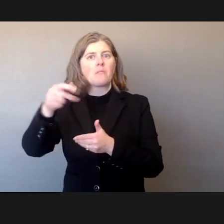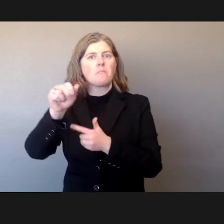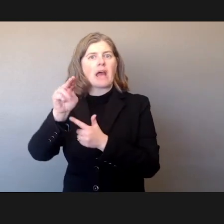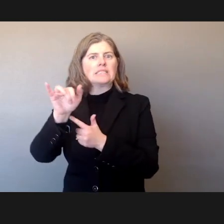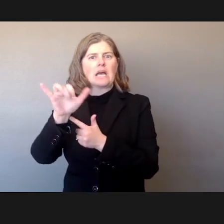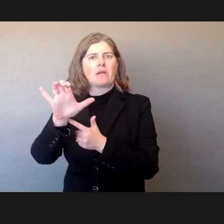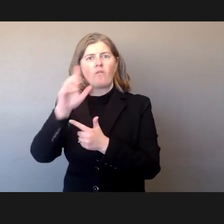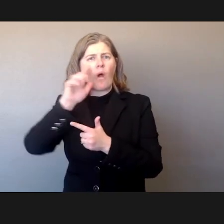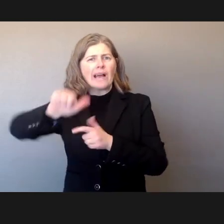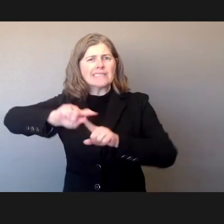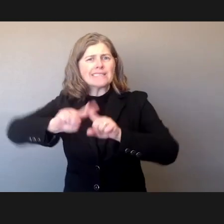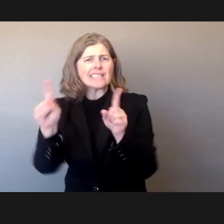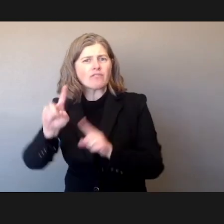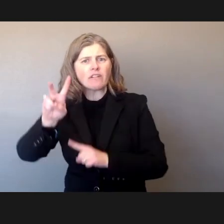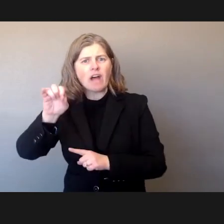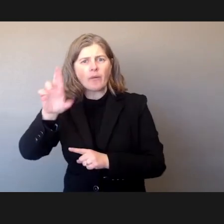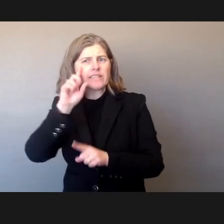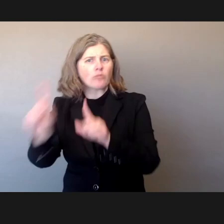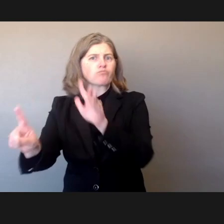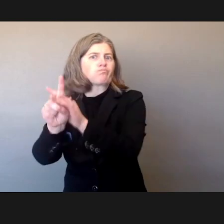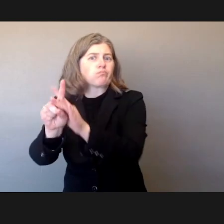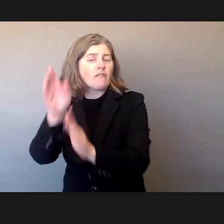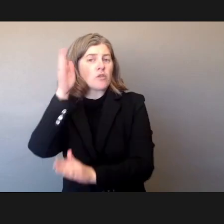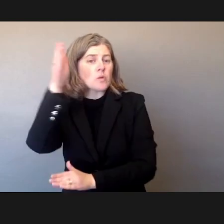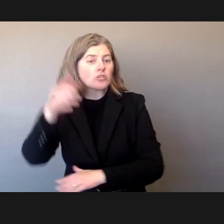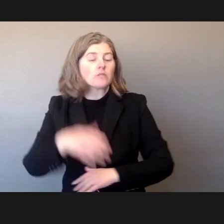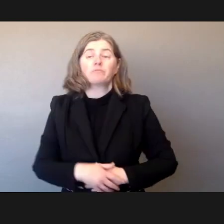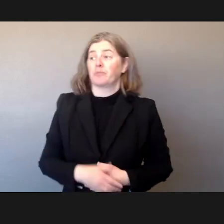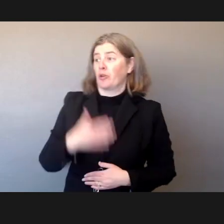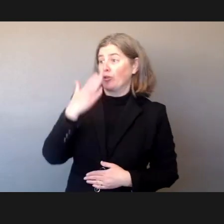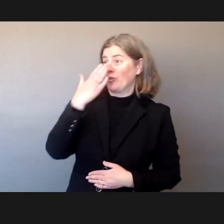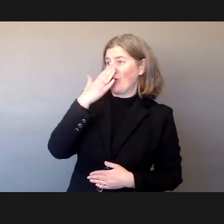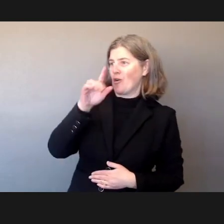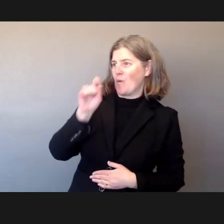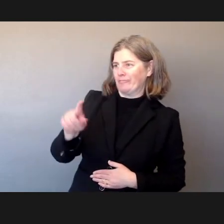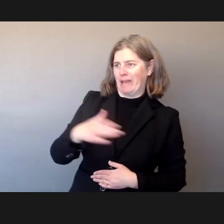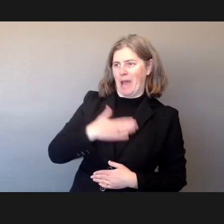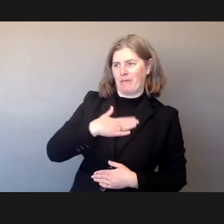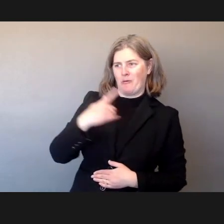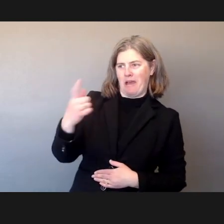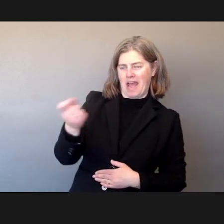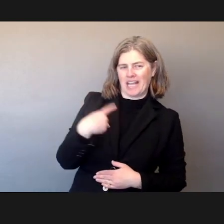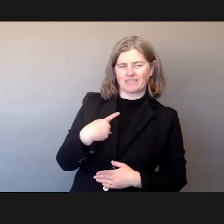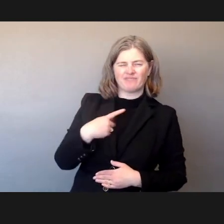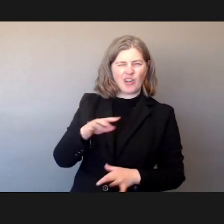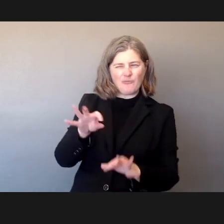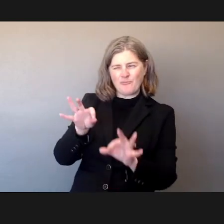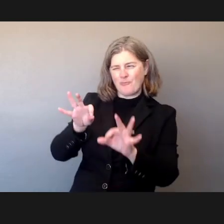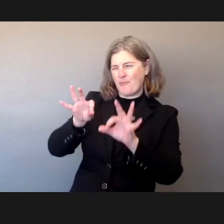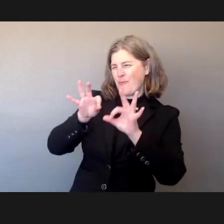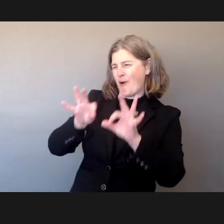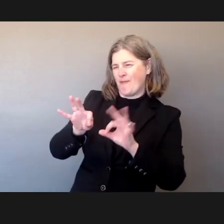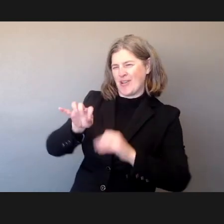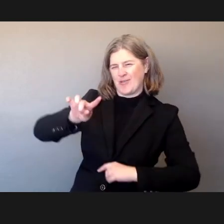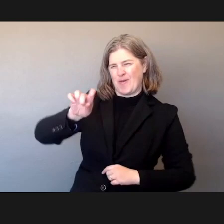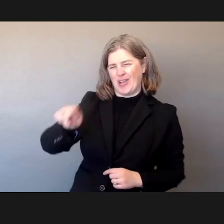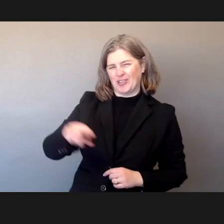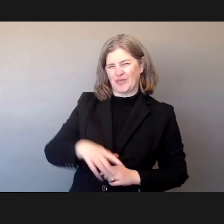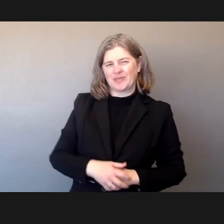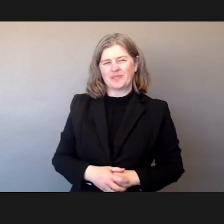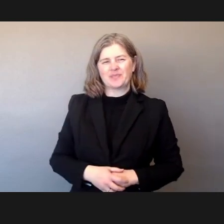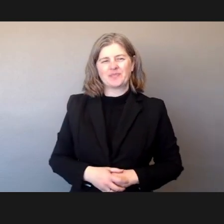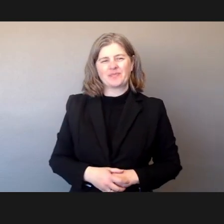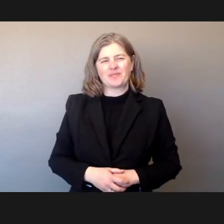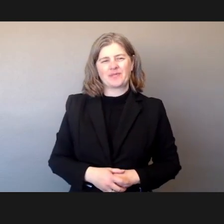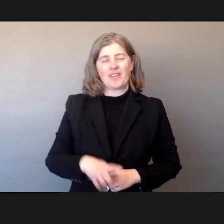that could come along in the future? It's a really good question. I'm so glad you asked. And it's just the perfect question for